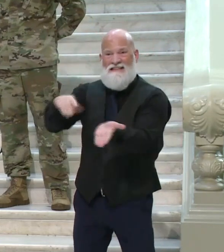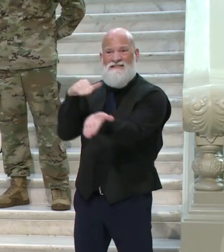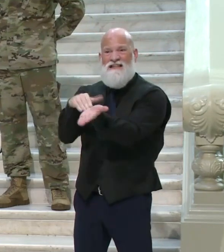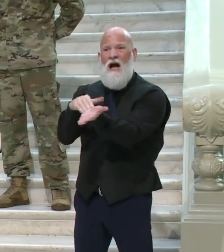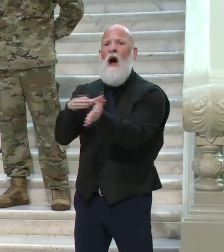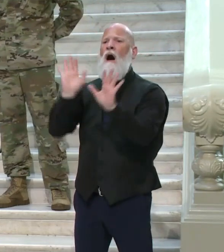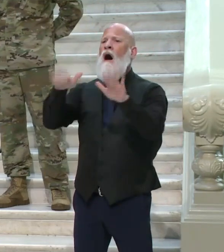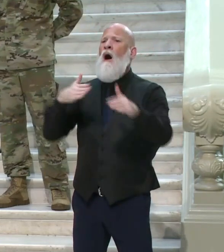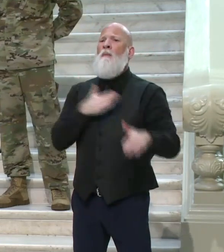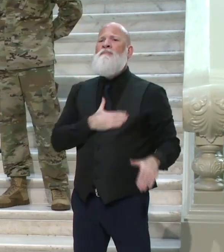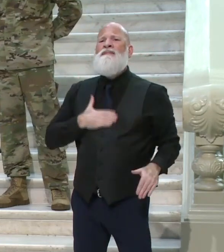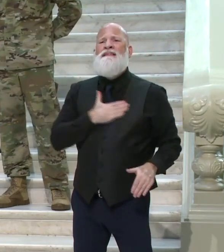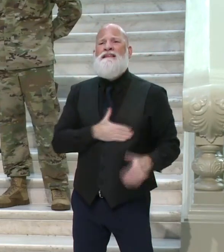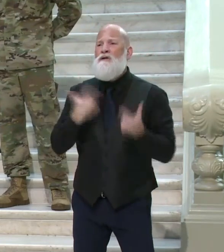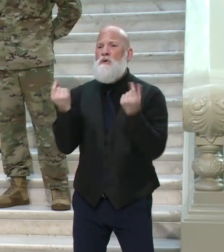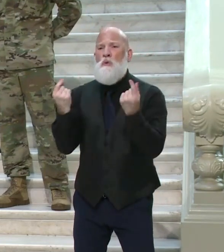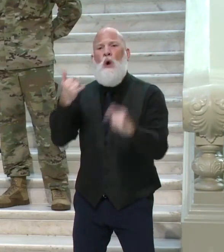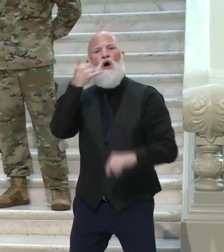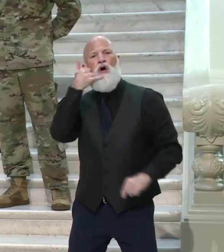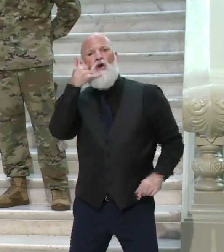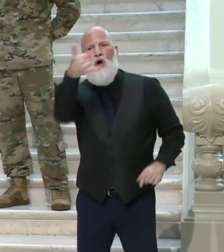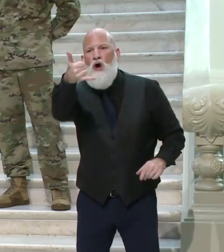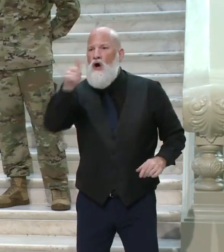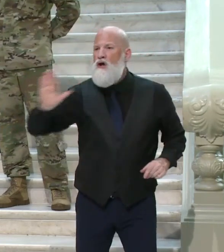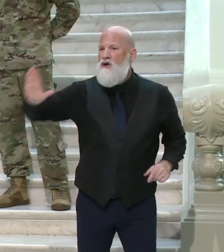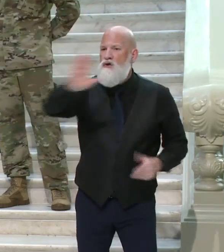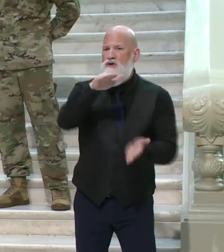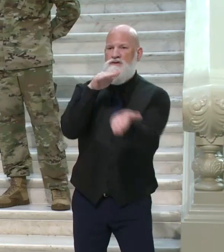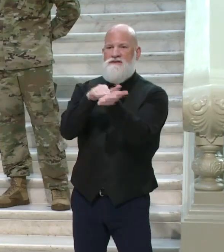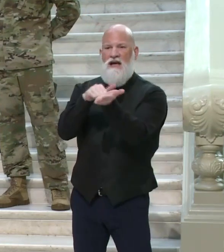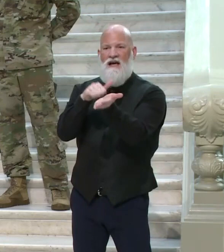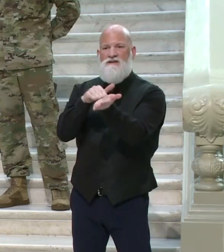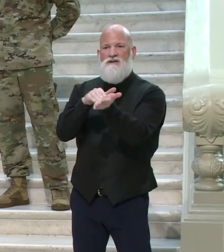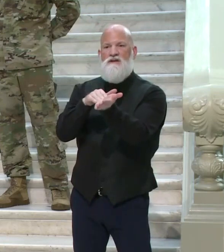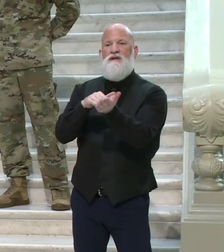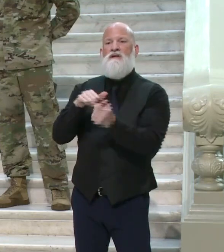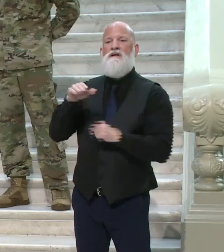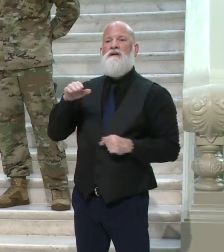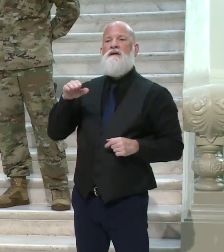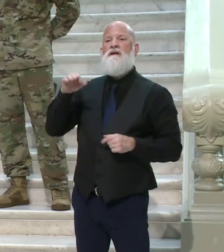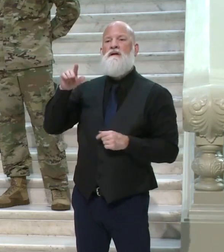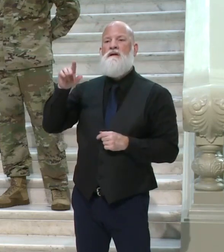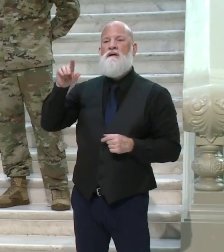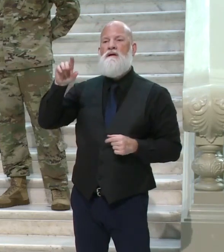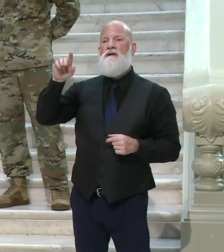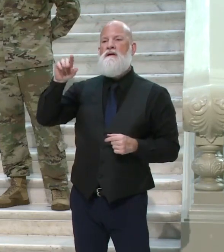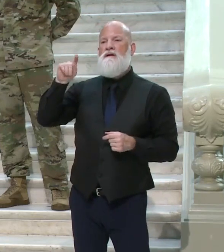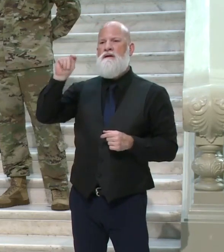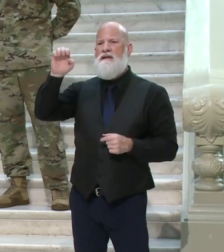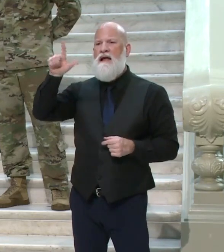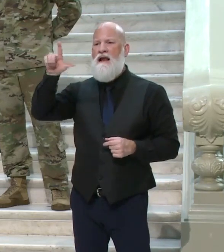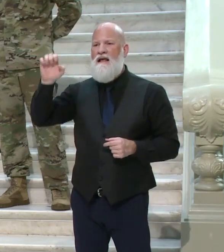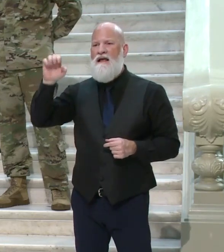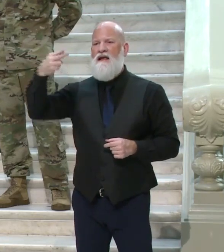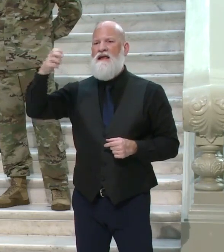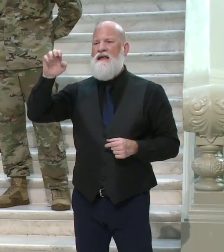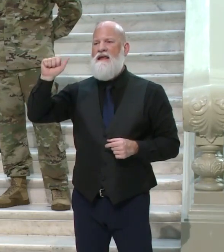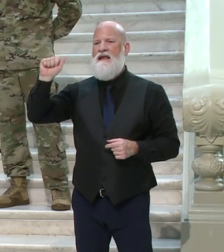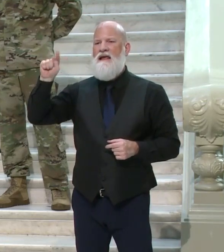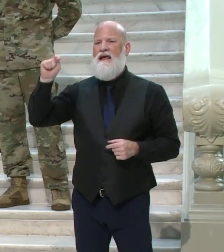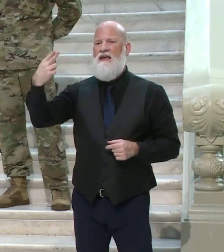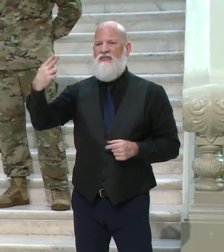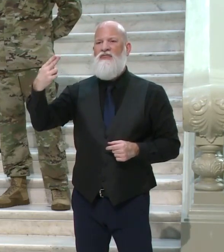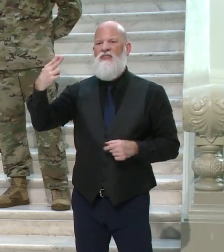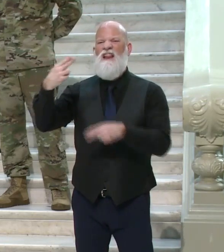many doctors have embraced during this pandemic. At the very least, please call your physician and check